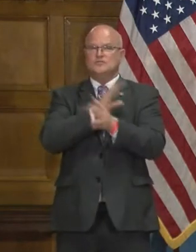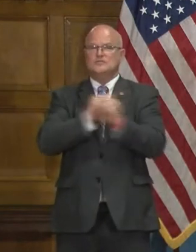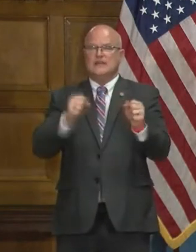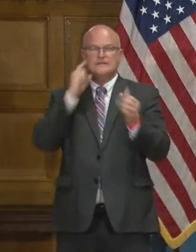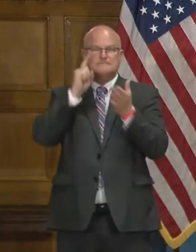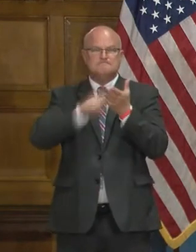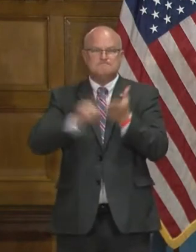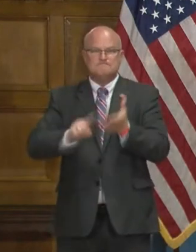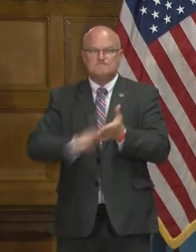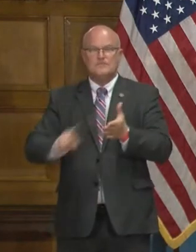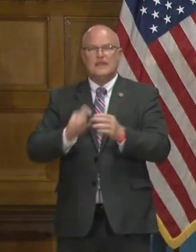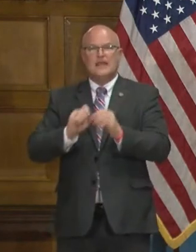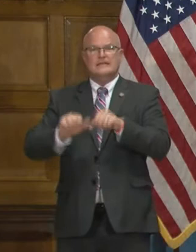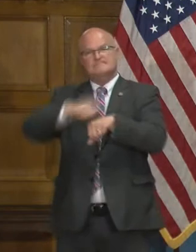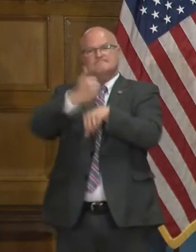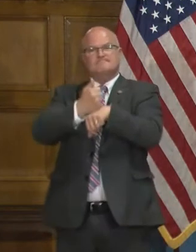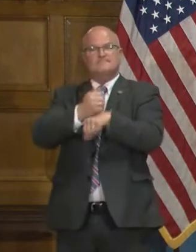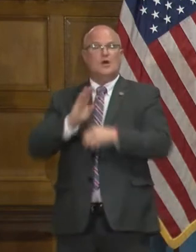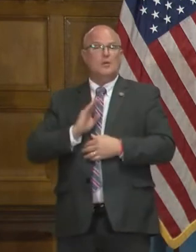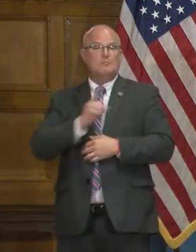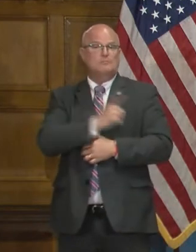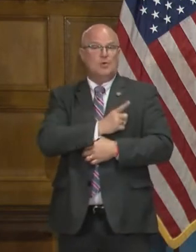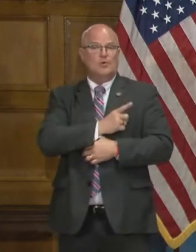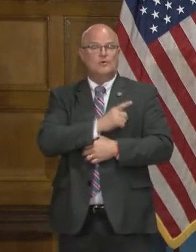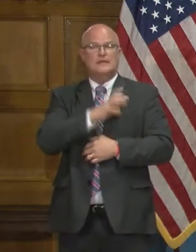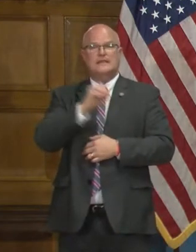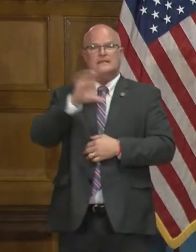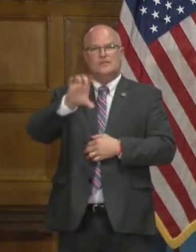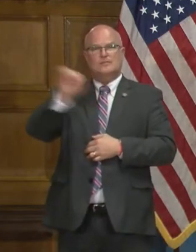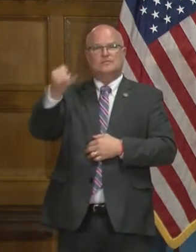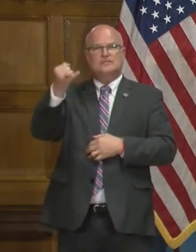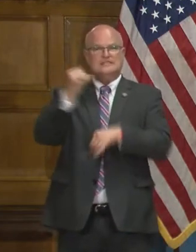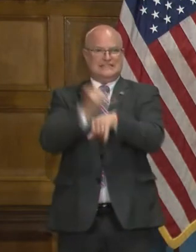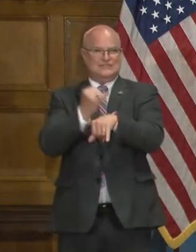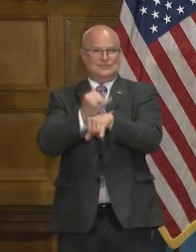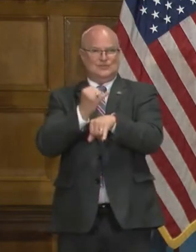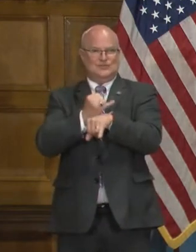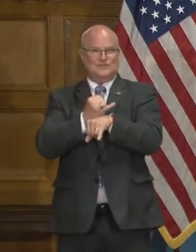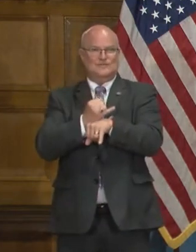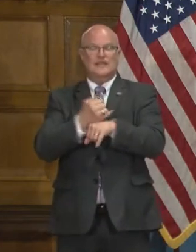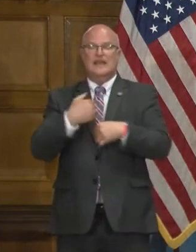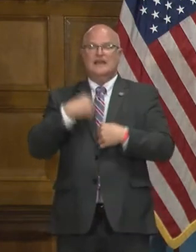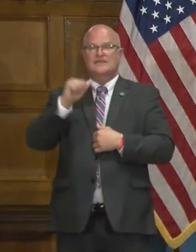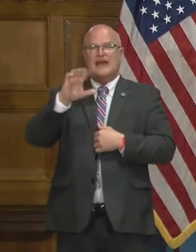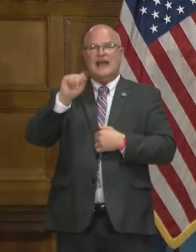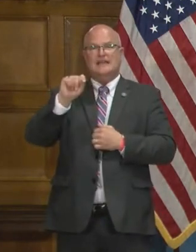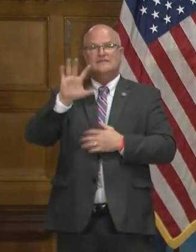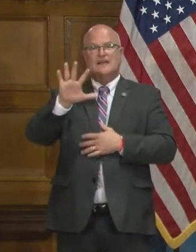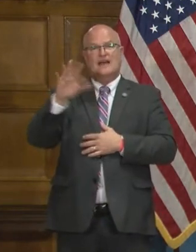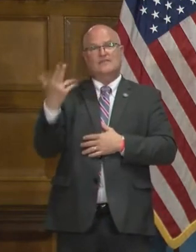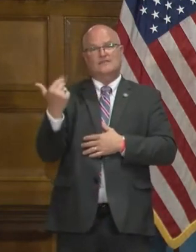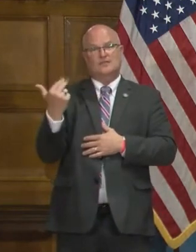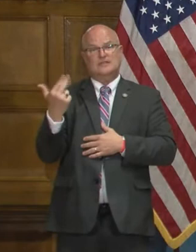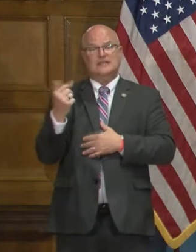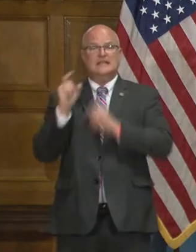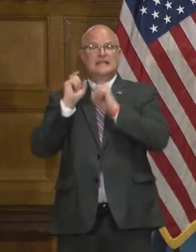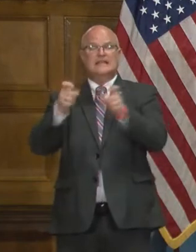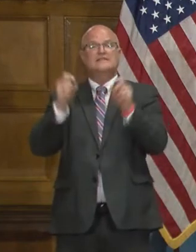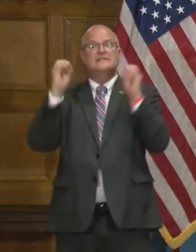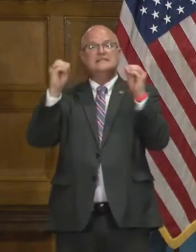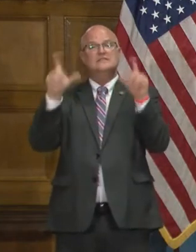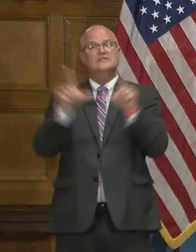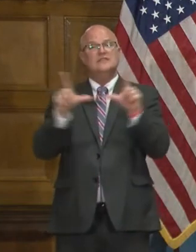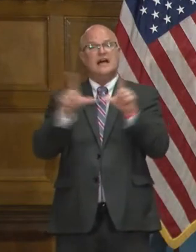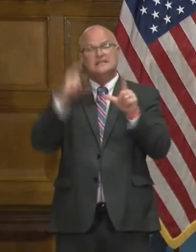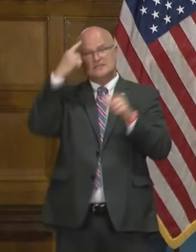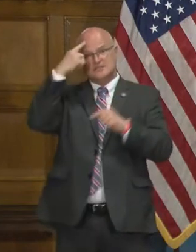also creates a school safety board in the Criminal Justice Institute. You have Act 513 that grants teaching